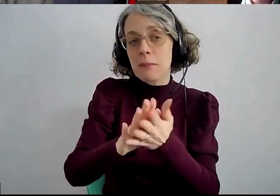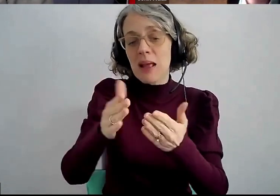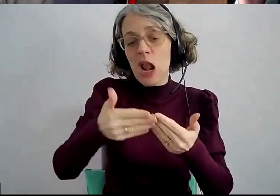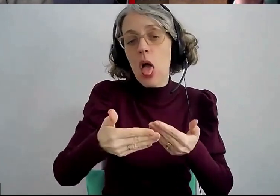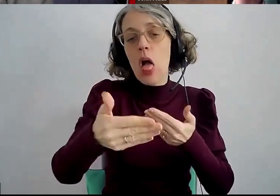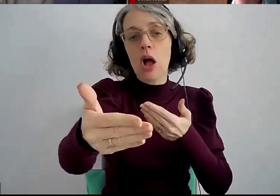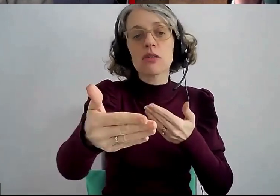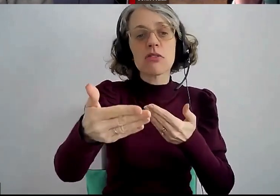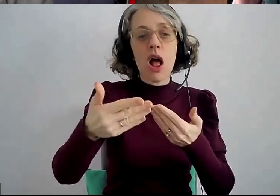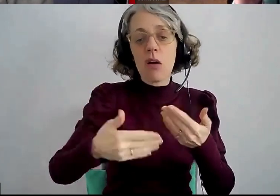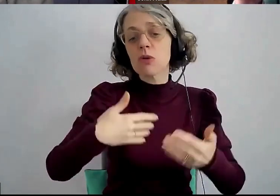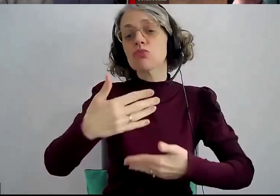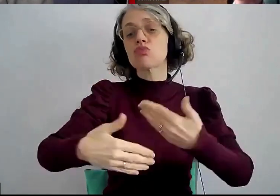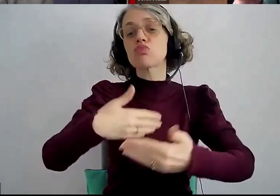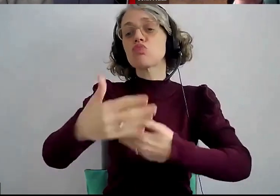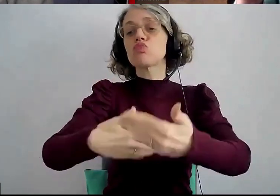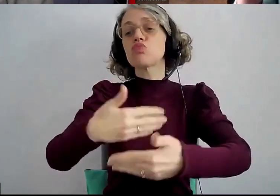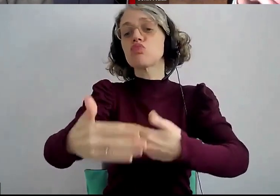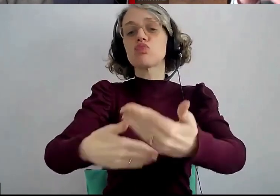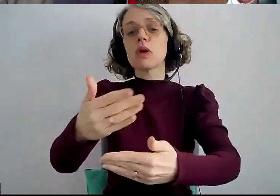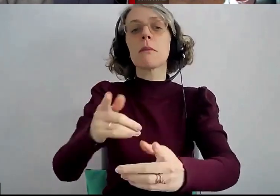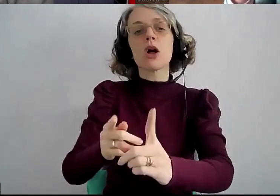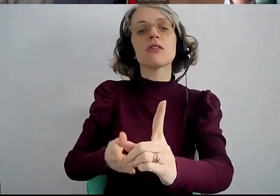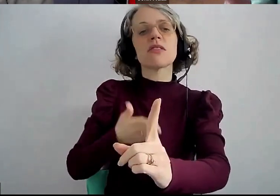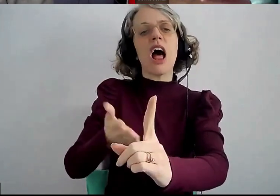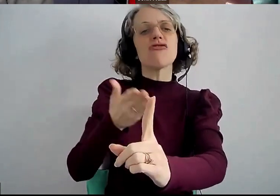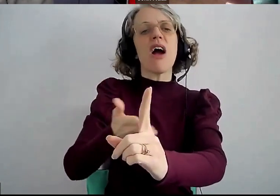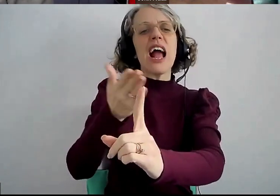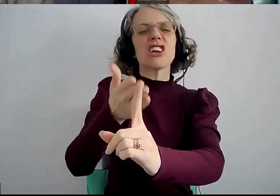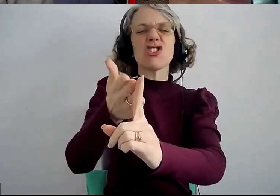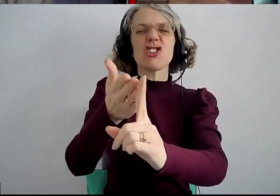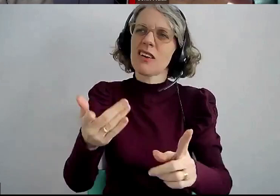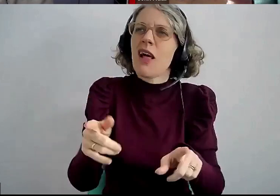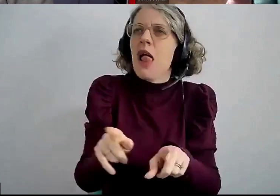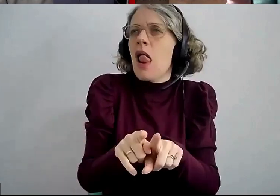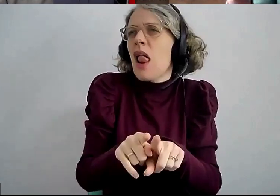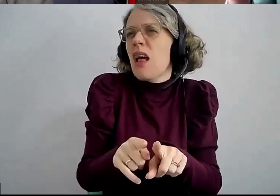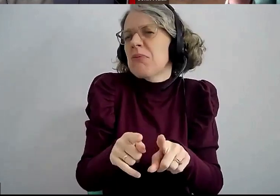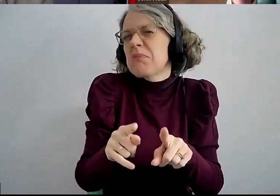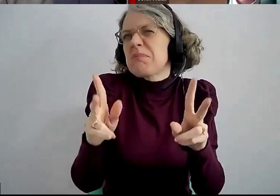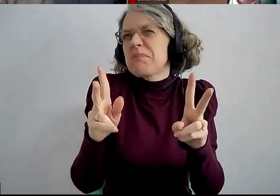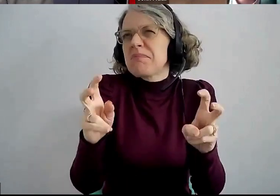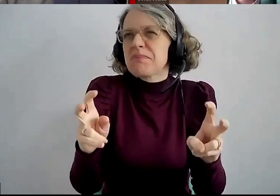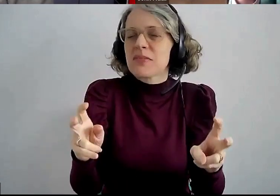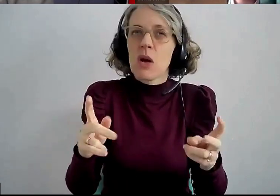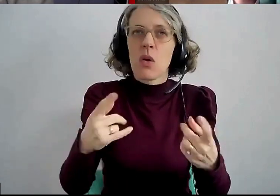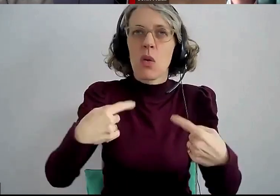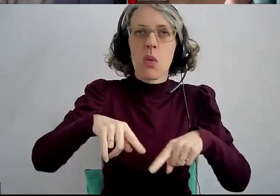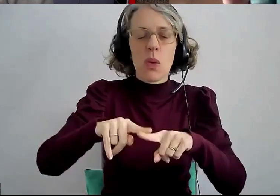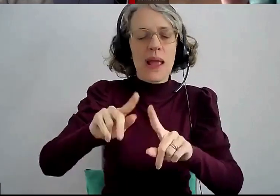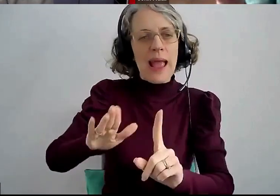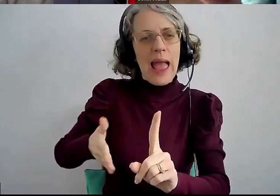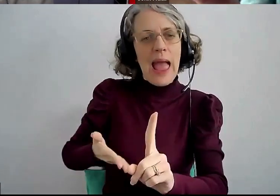open-ended but directional, like we aim to improve